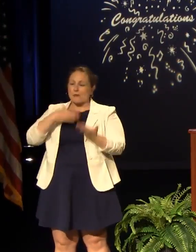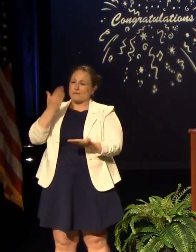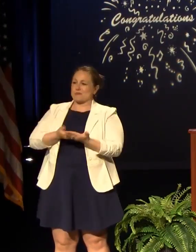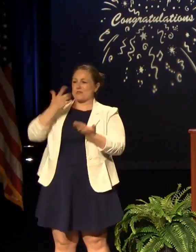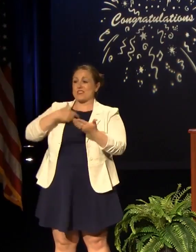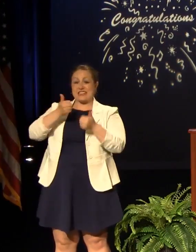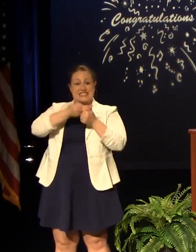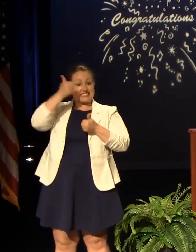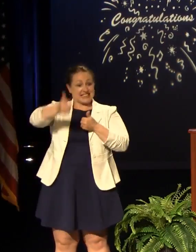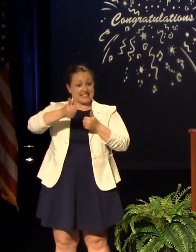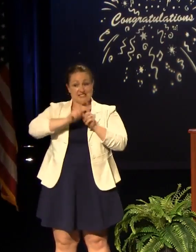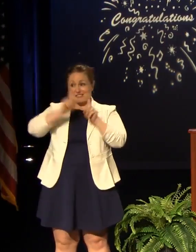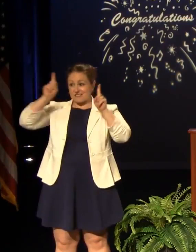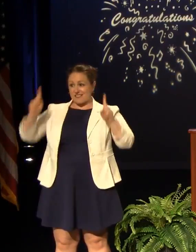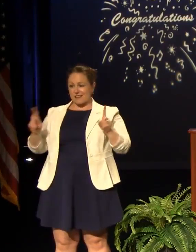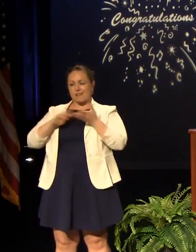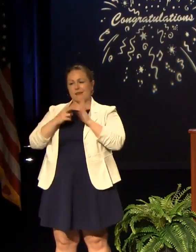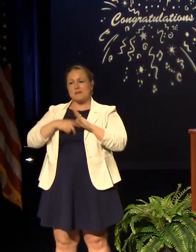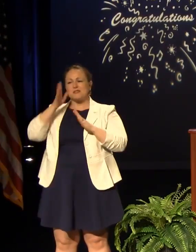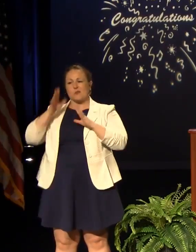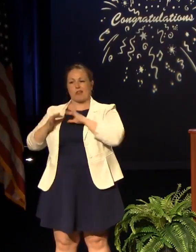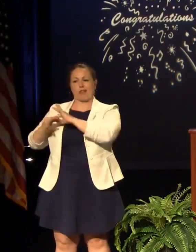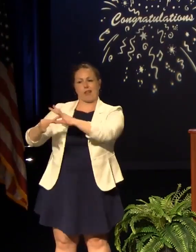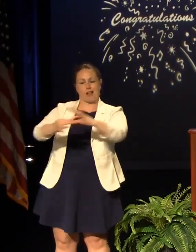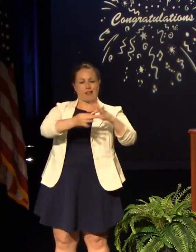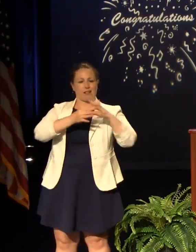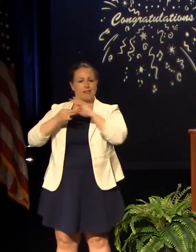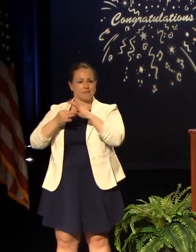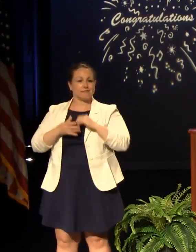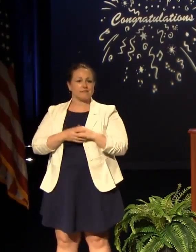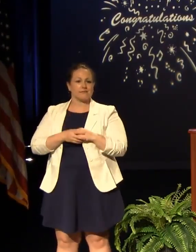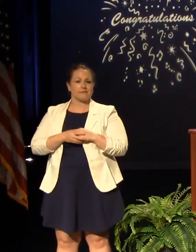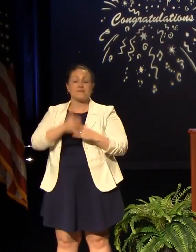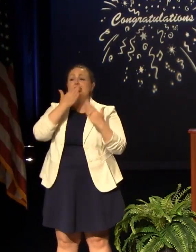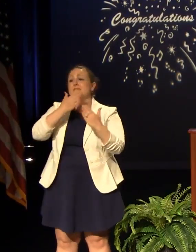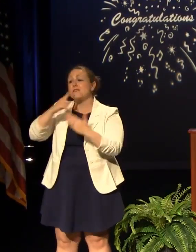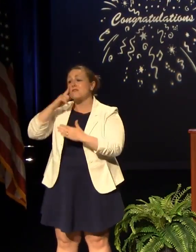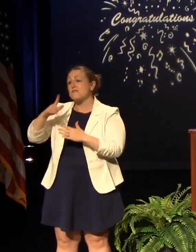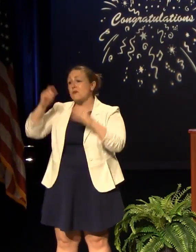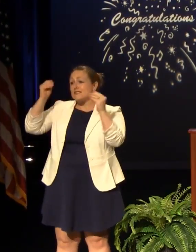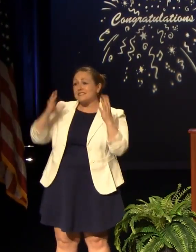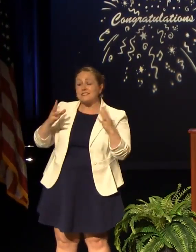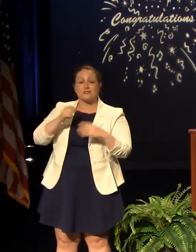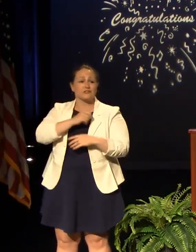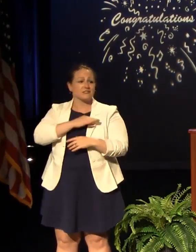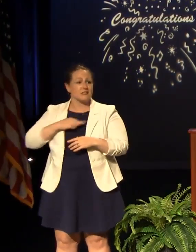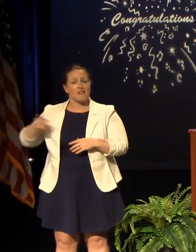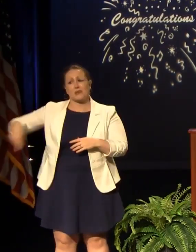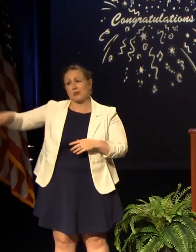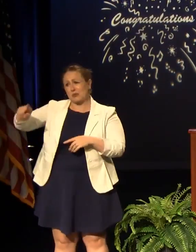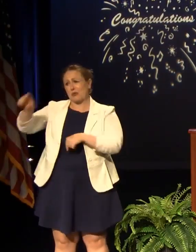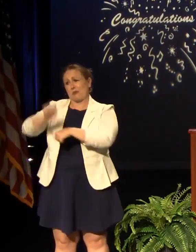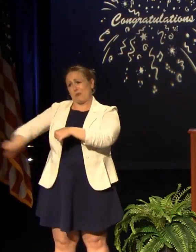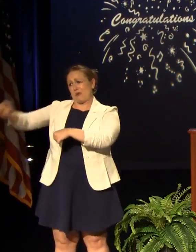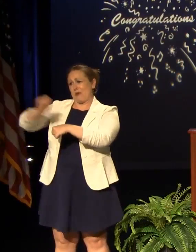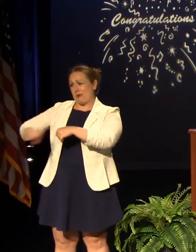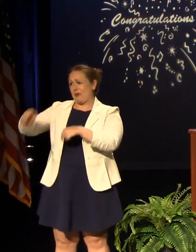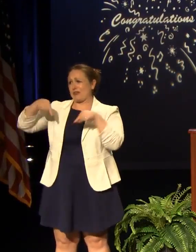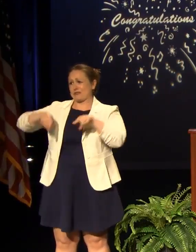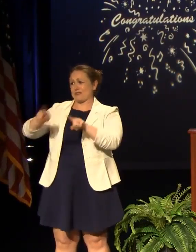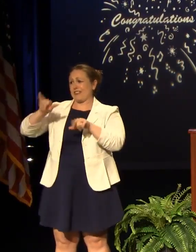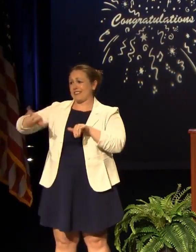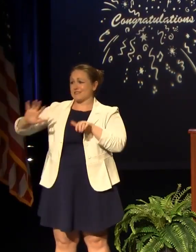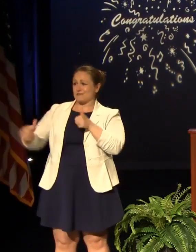other. Thank you to all of the teachers and staff who worked so hard under the most challenging circumstances to make this